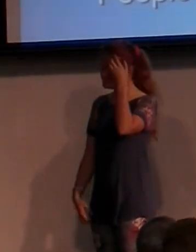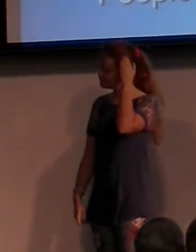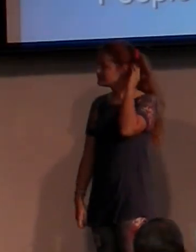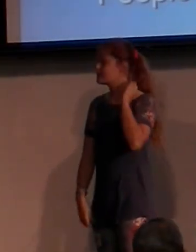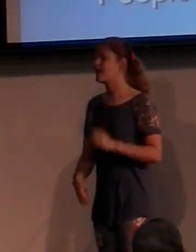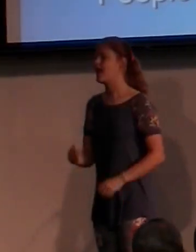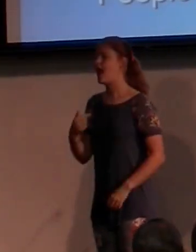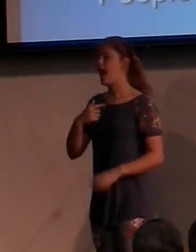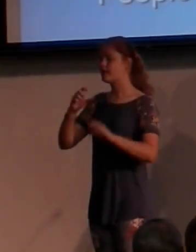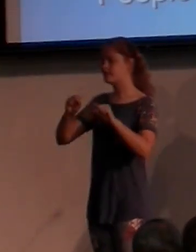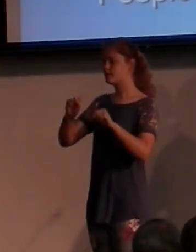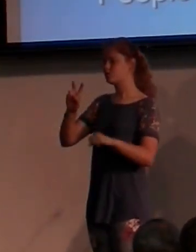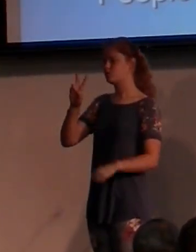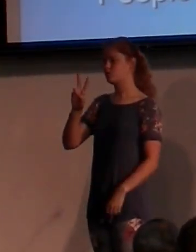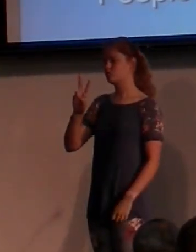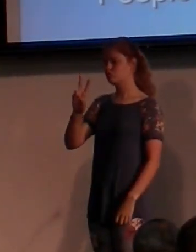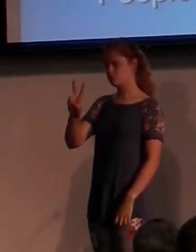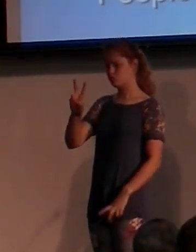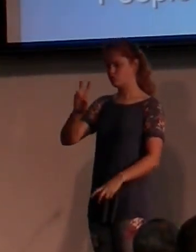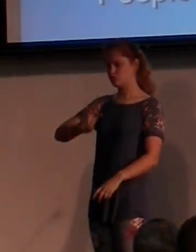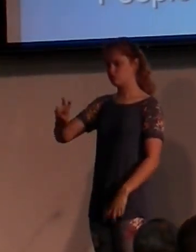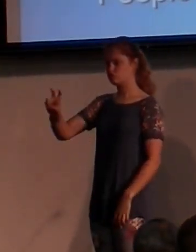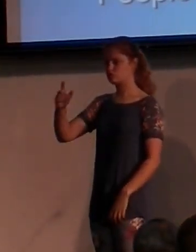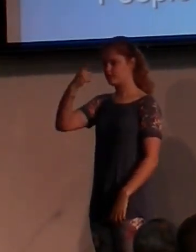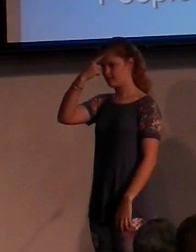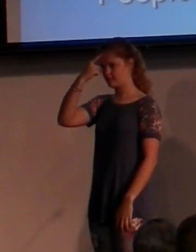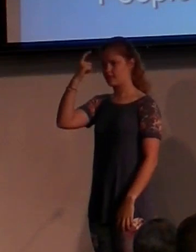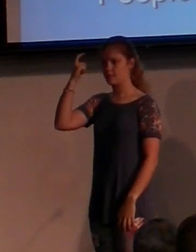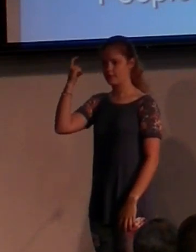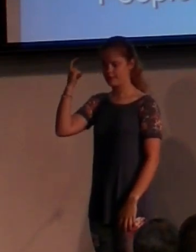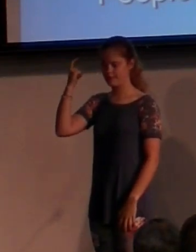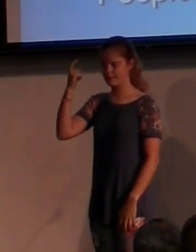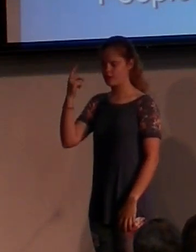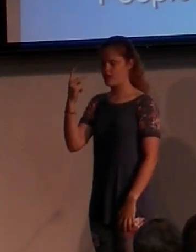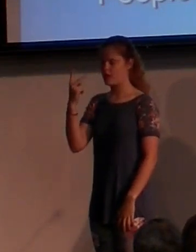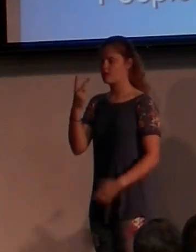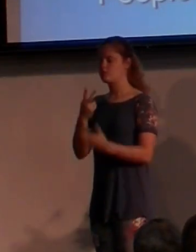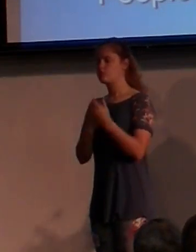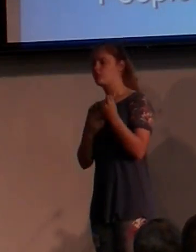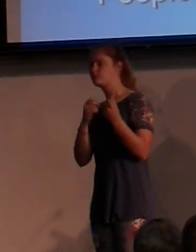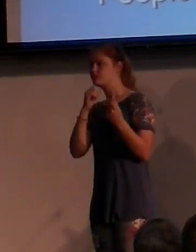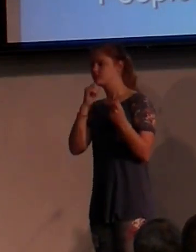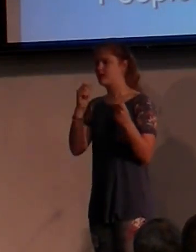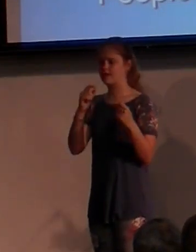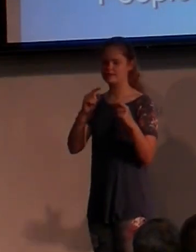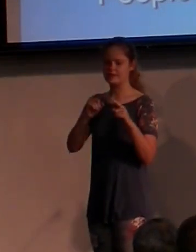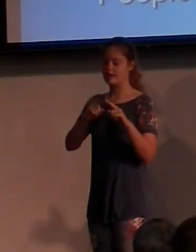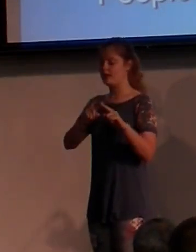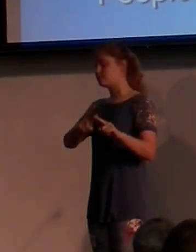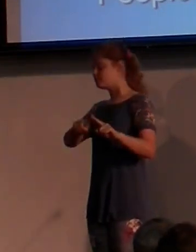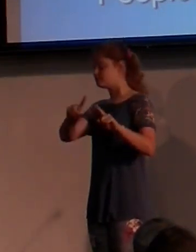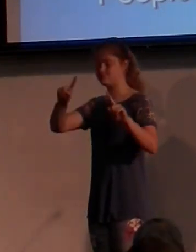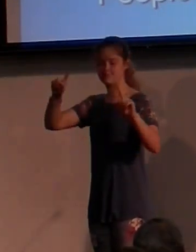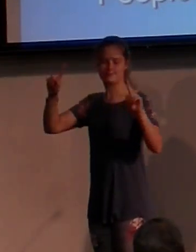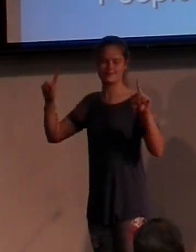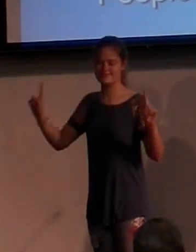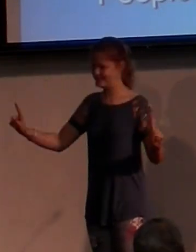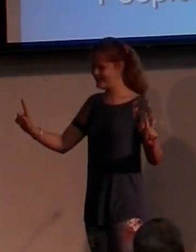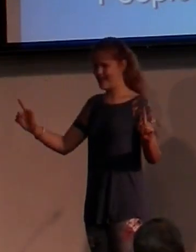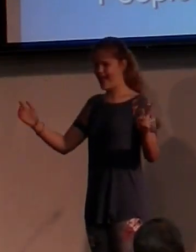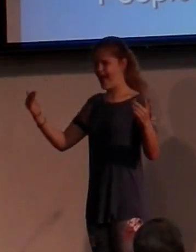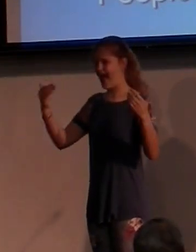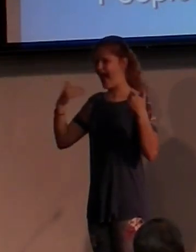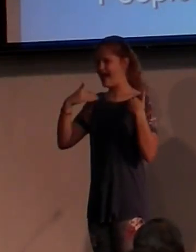So I was able to go on 2 trips this summer, and both of them couldn't be more different than each one of them because they just had their